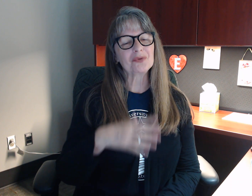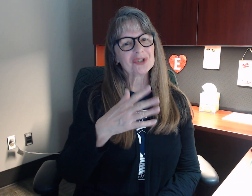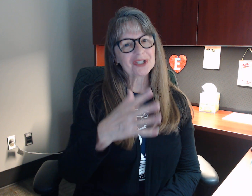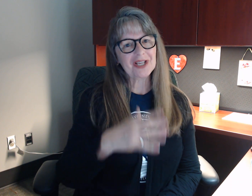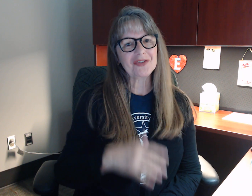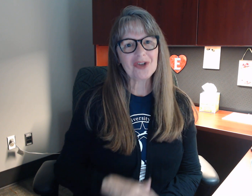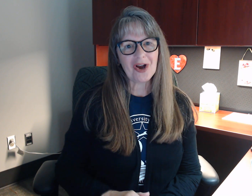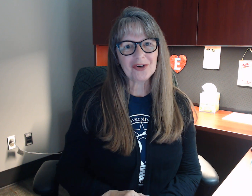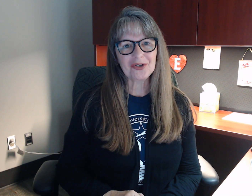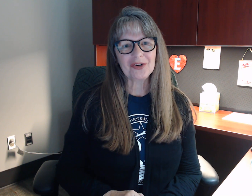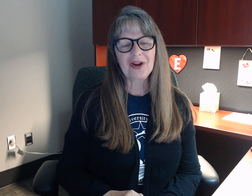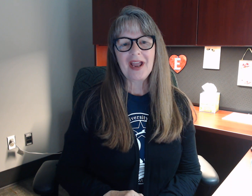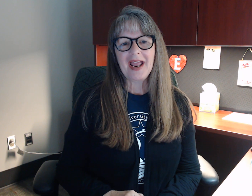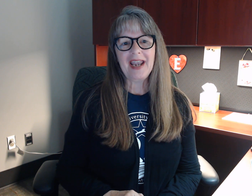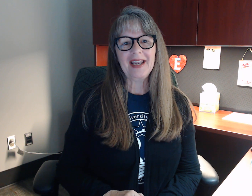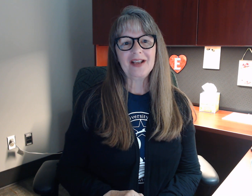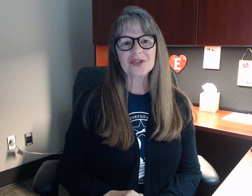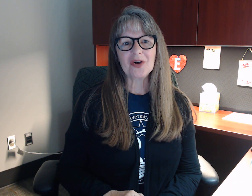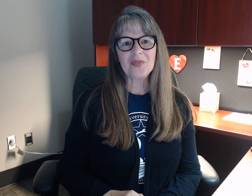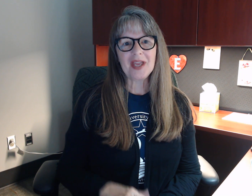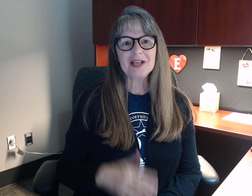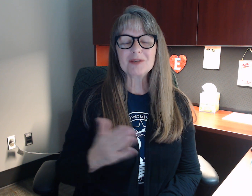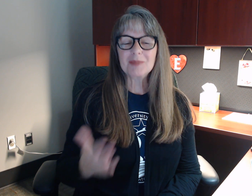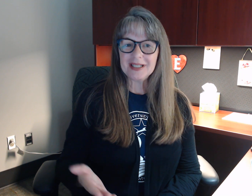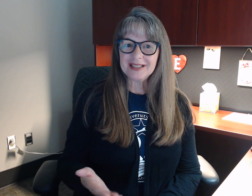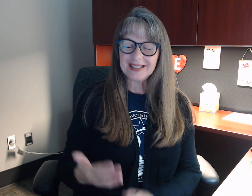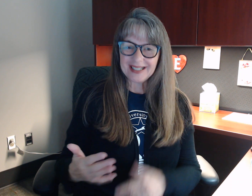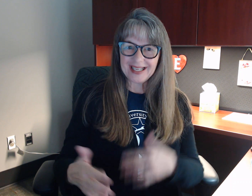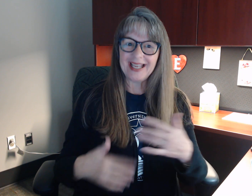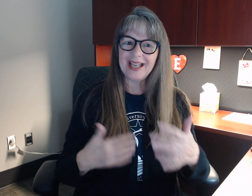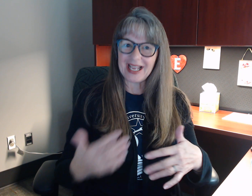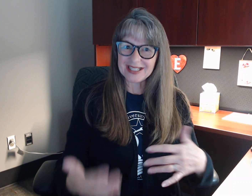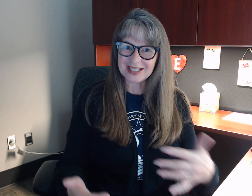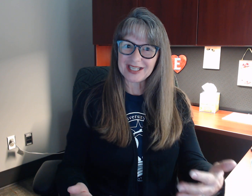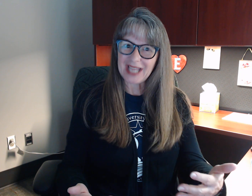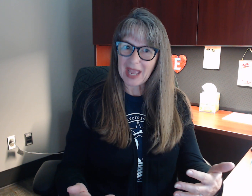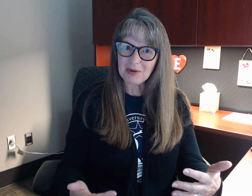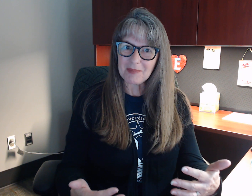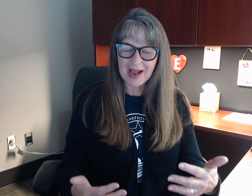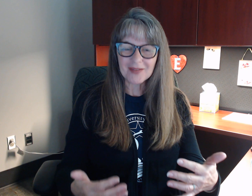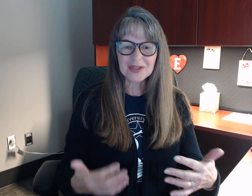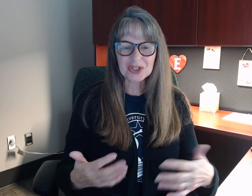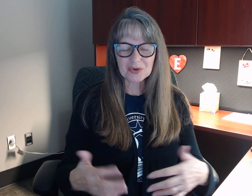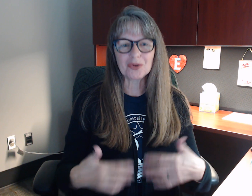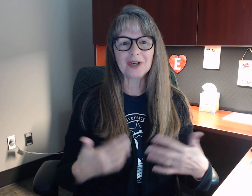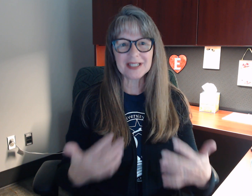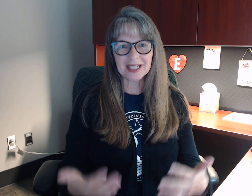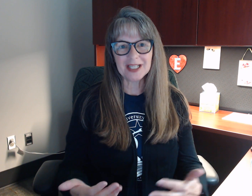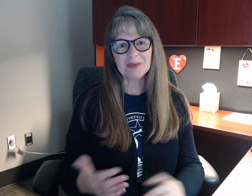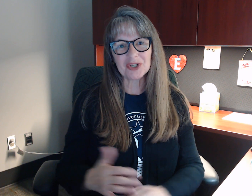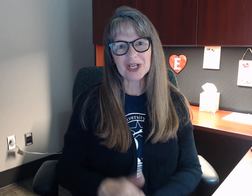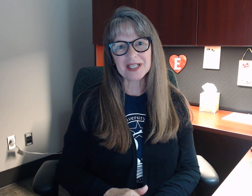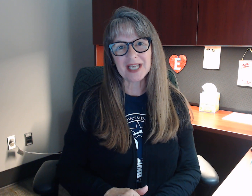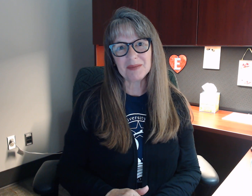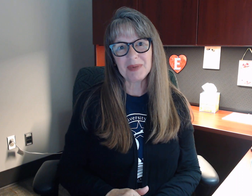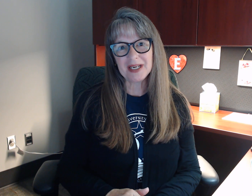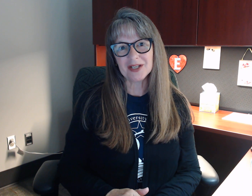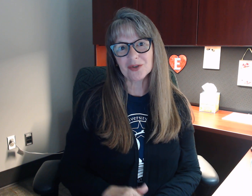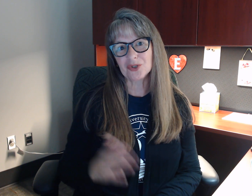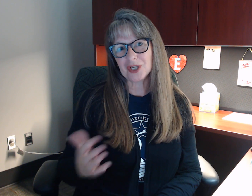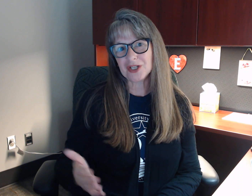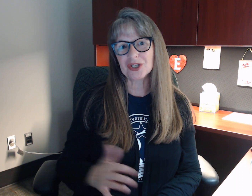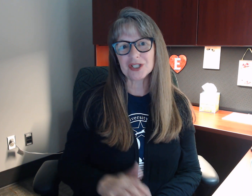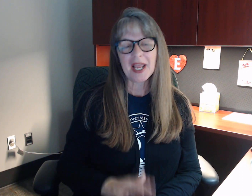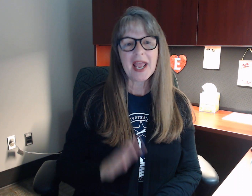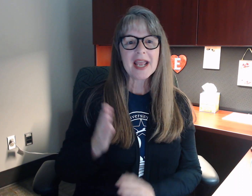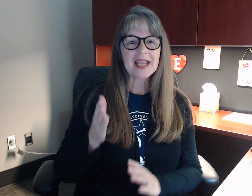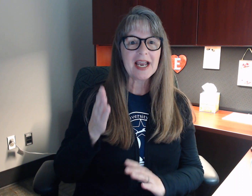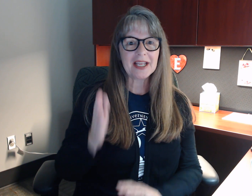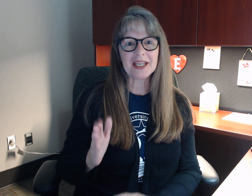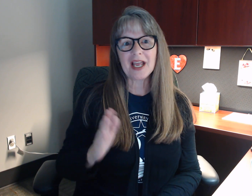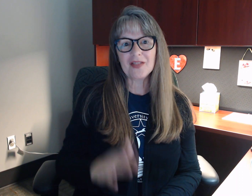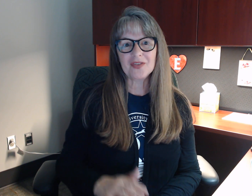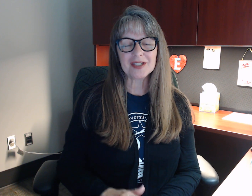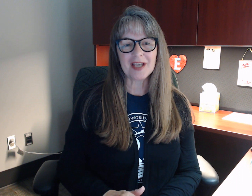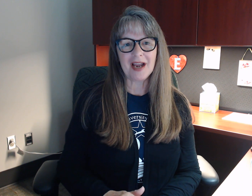looking at the doctor. And he goes, "Oh, thanks." But as it came about that she was trying to tell him that she had diabetes, so she had just kind of cut the sign in